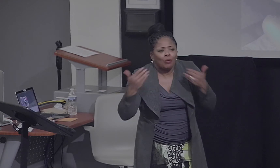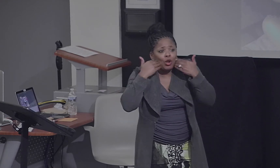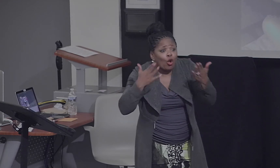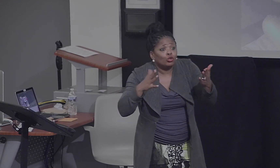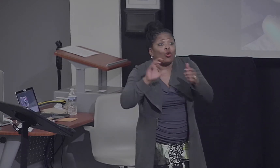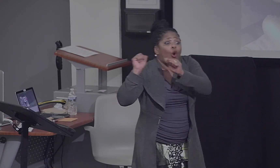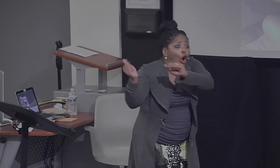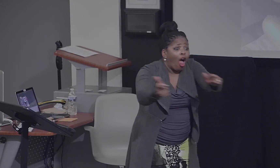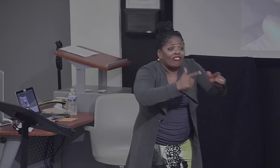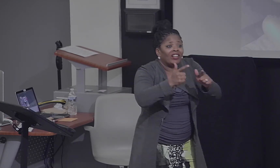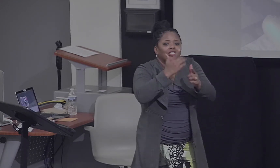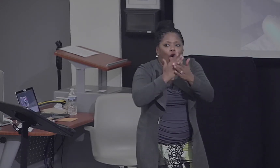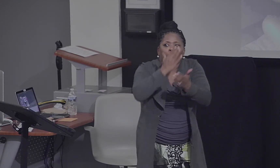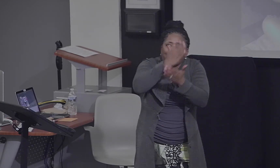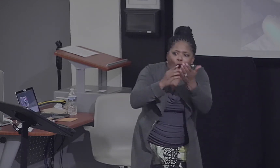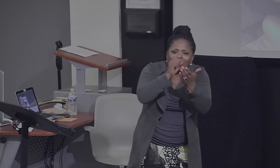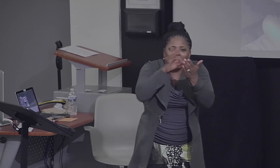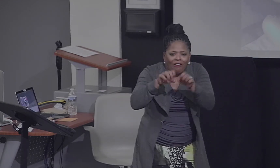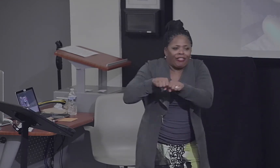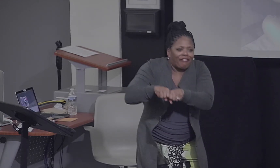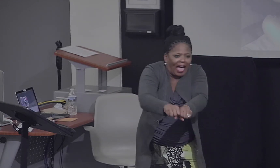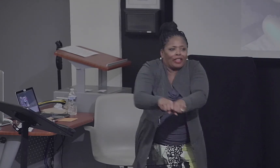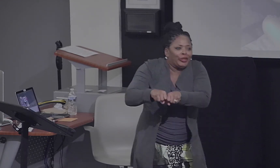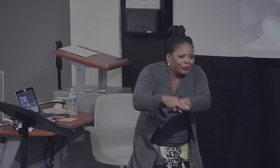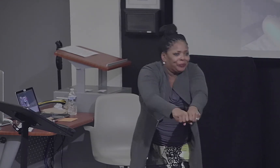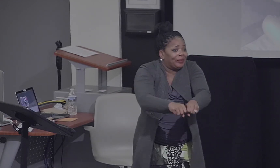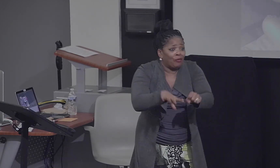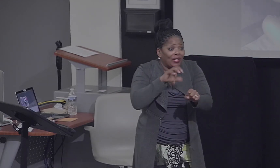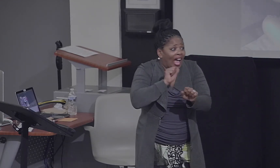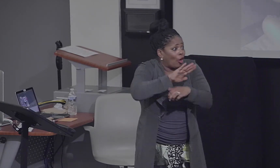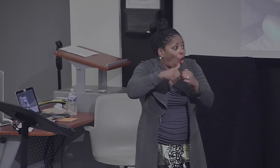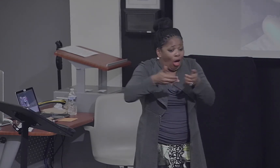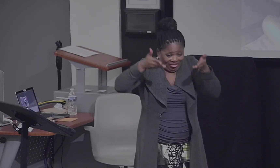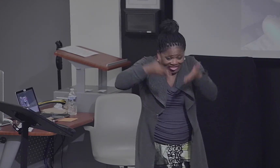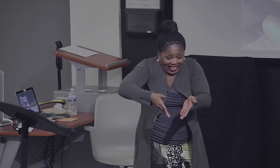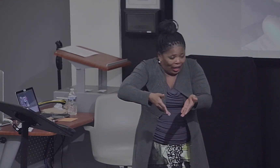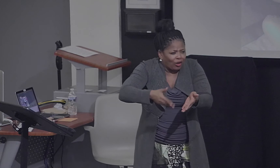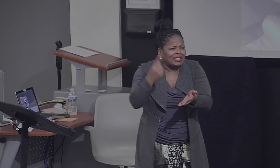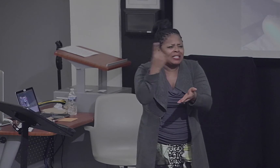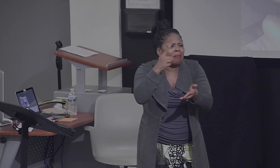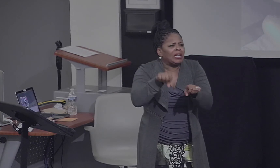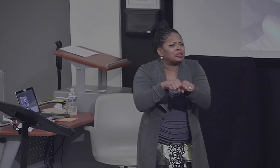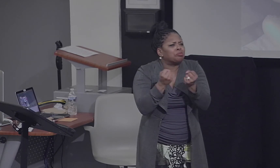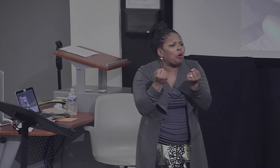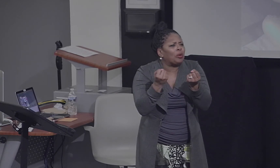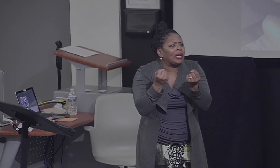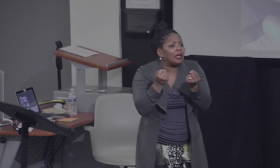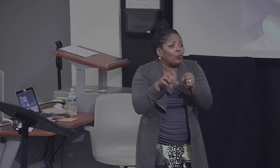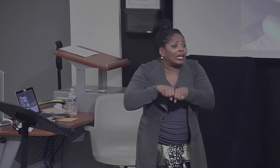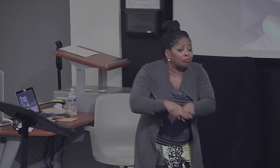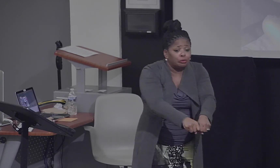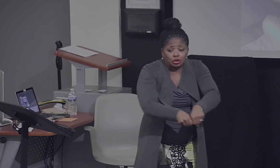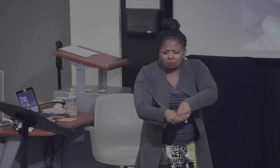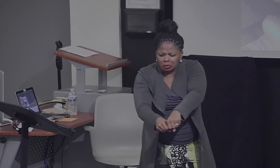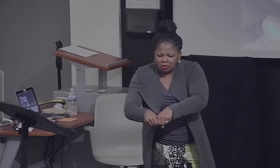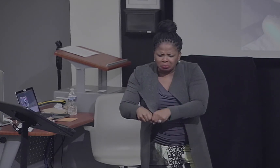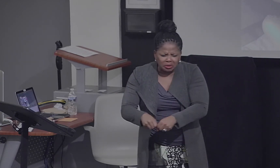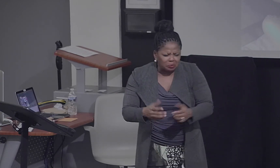up the dirt anymore, right? It needs all of those parts to get it to work with integrity. And that's what I'm talking about, the parts of